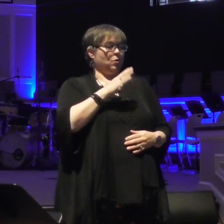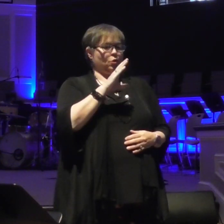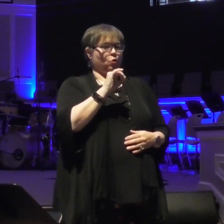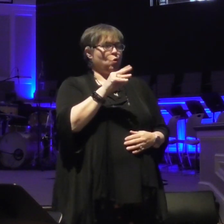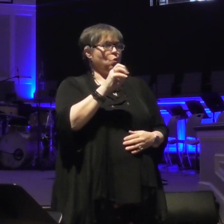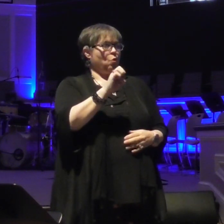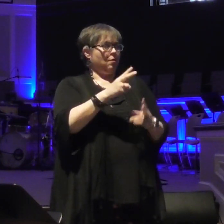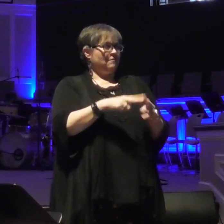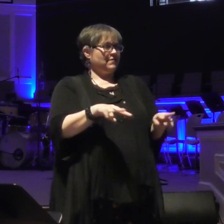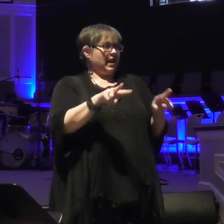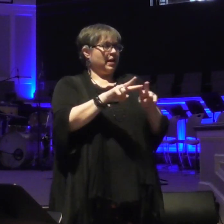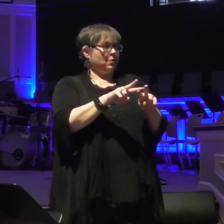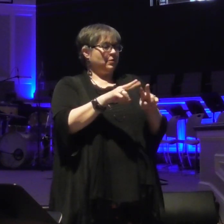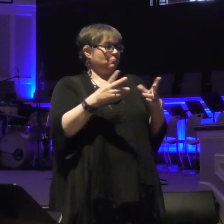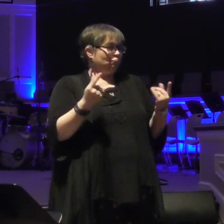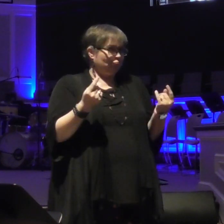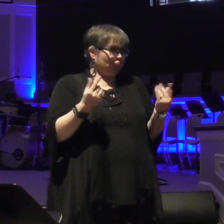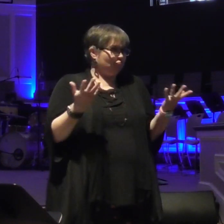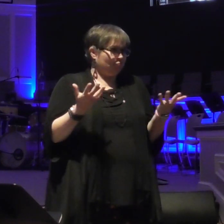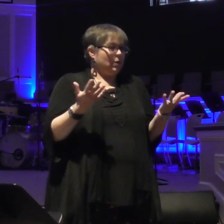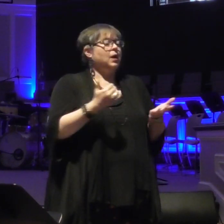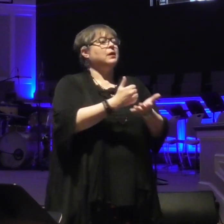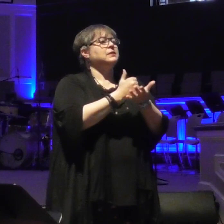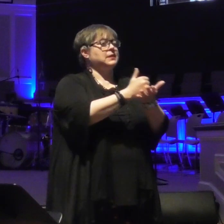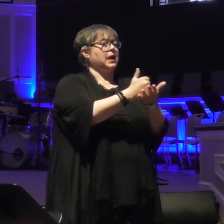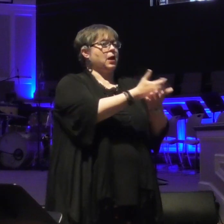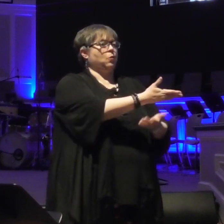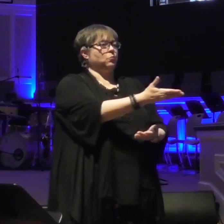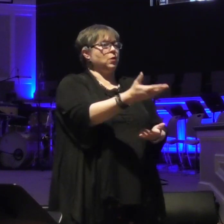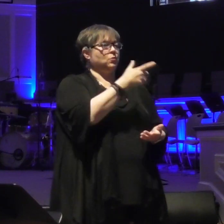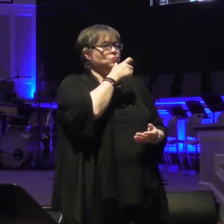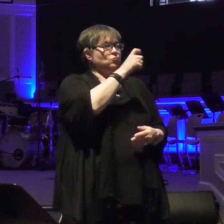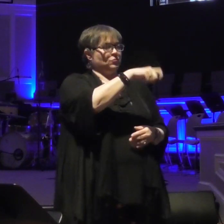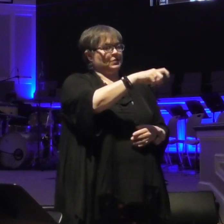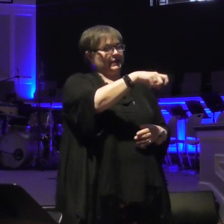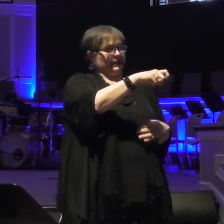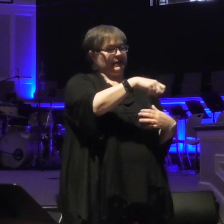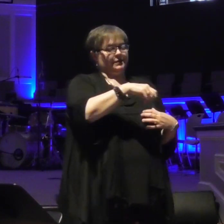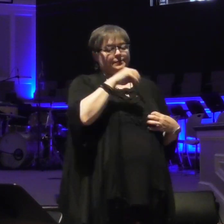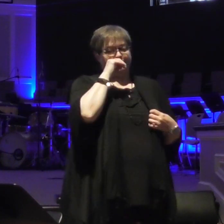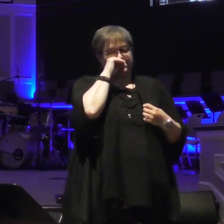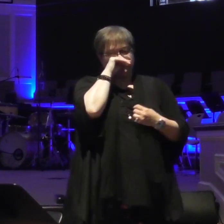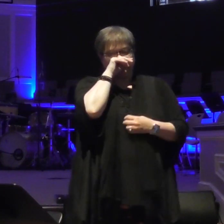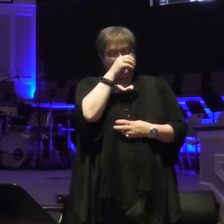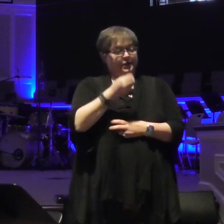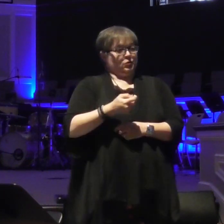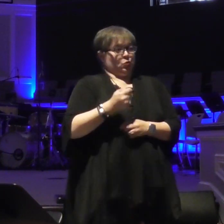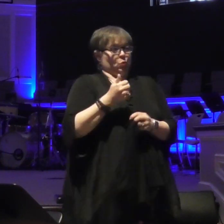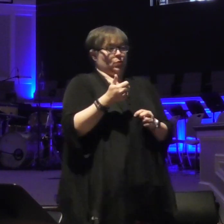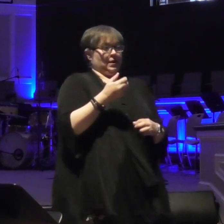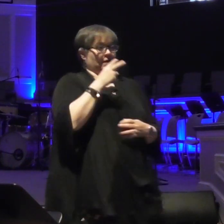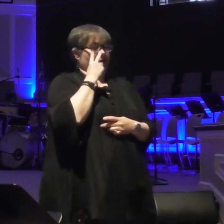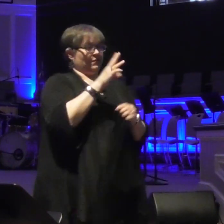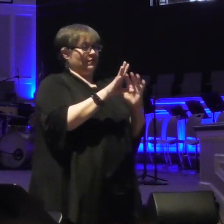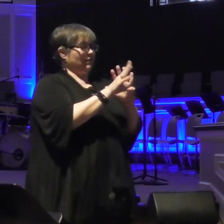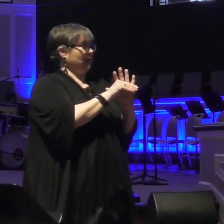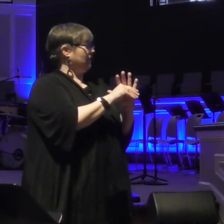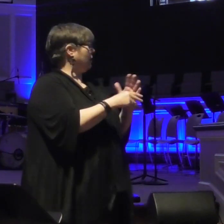need. Next Sunday, March 3rd, is Compassion Sunday here at First Fairhope. Here's a quick video we'd like to share with you.